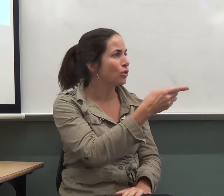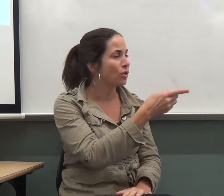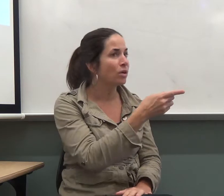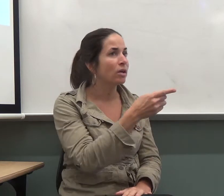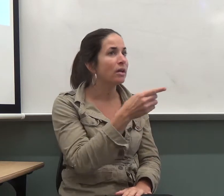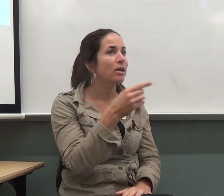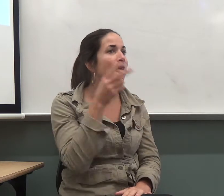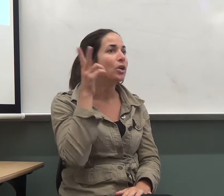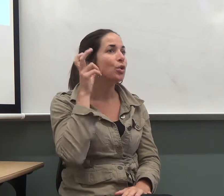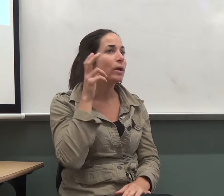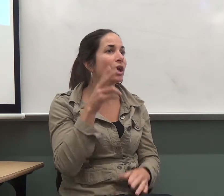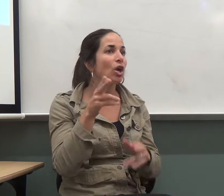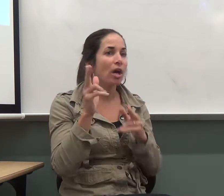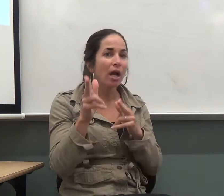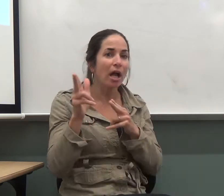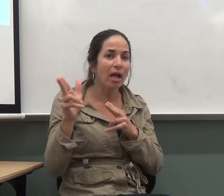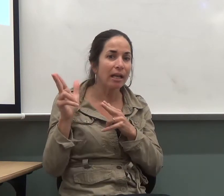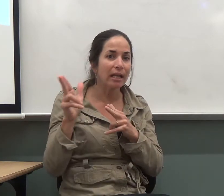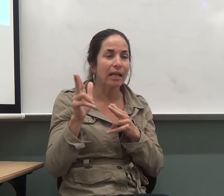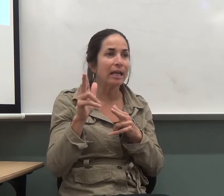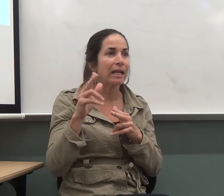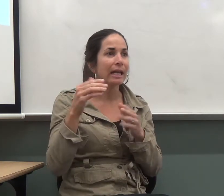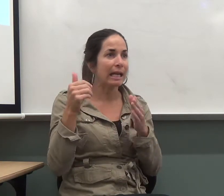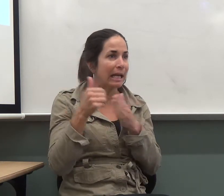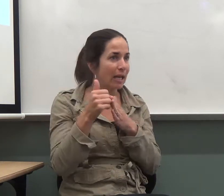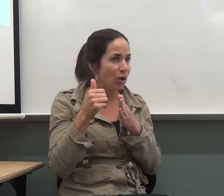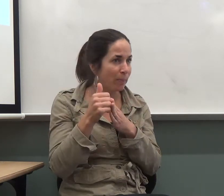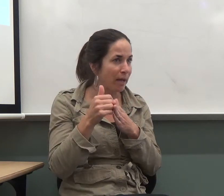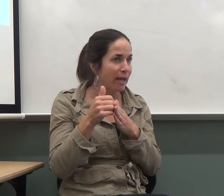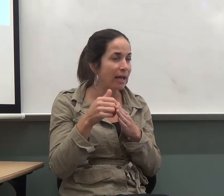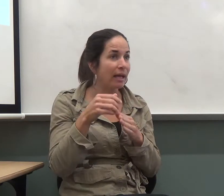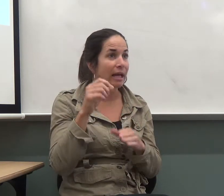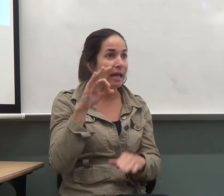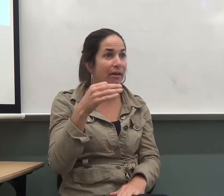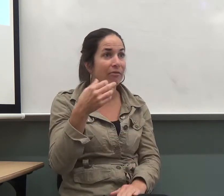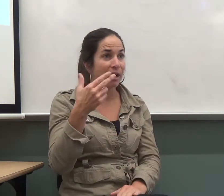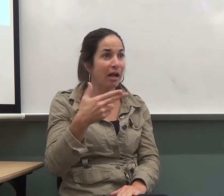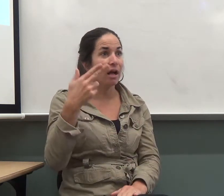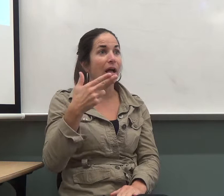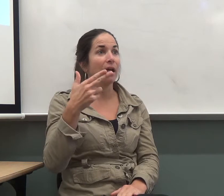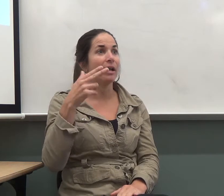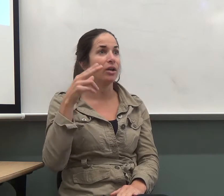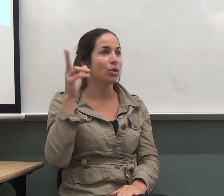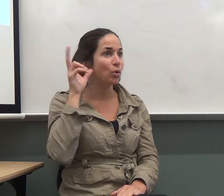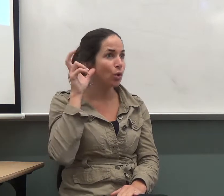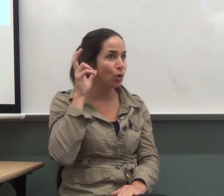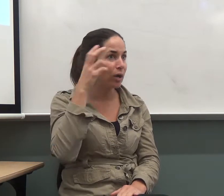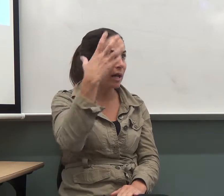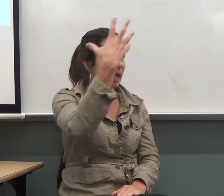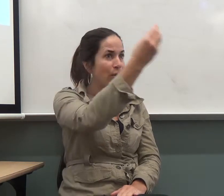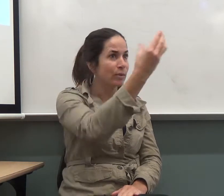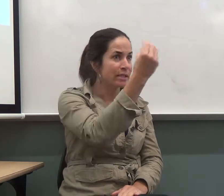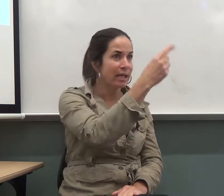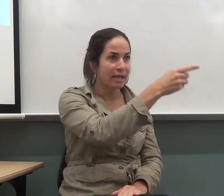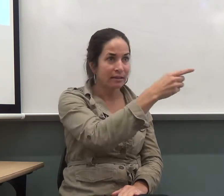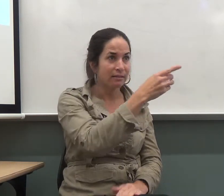nearby. what's that? There were gunshots nearby. There we go. If a gun was fired outside,